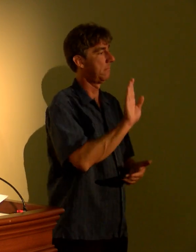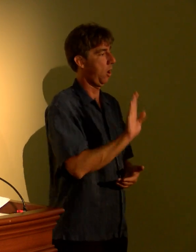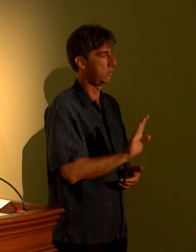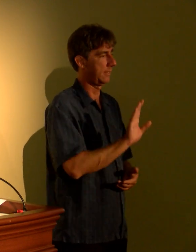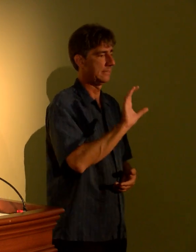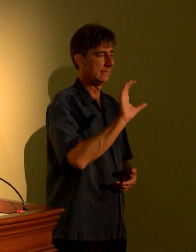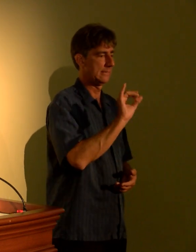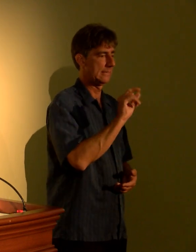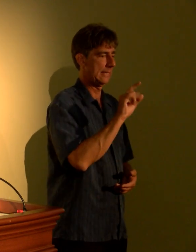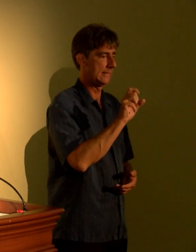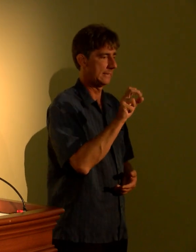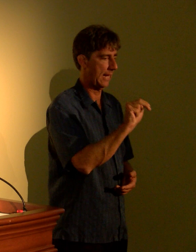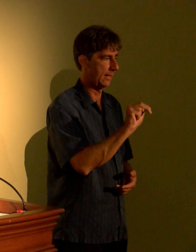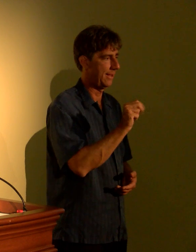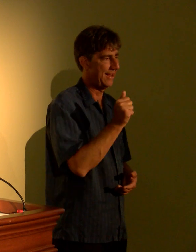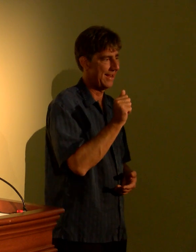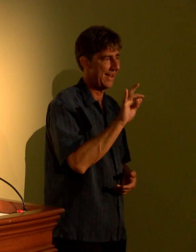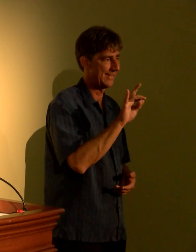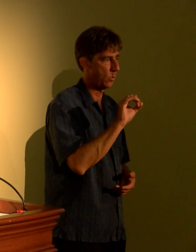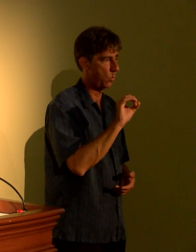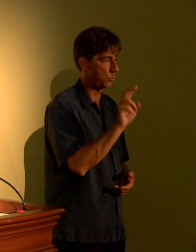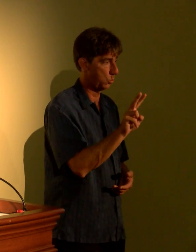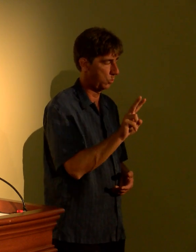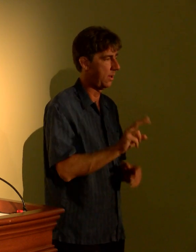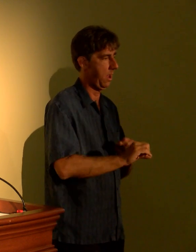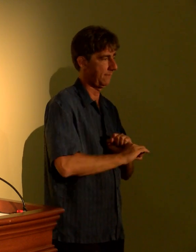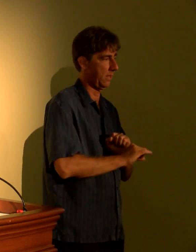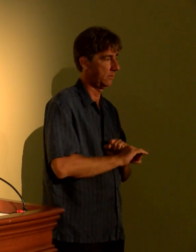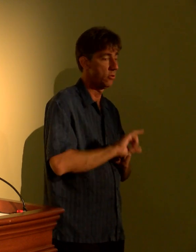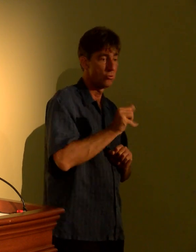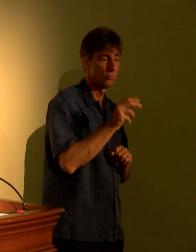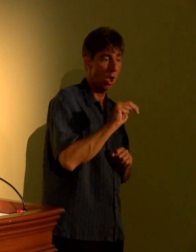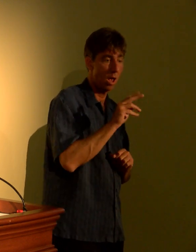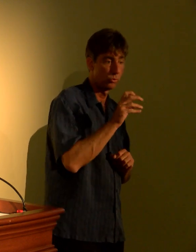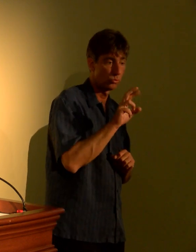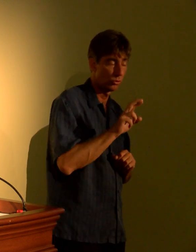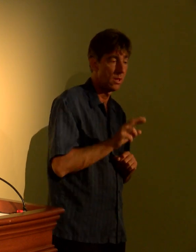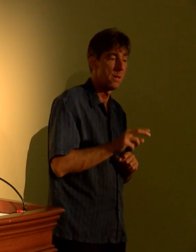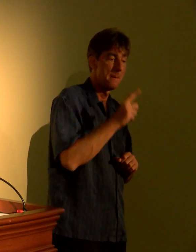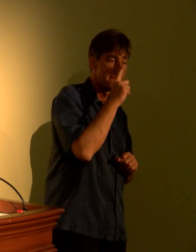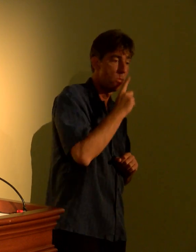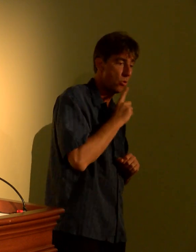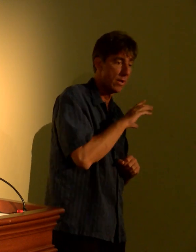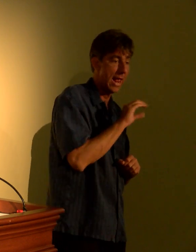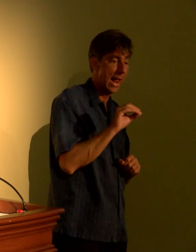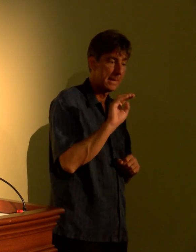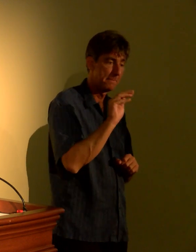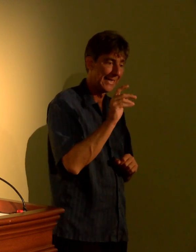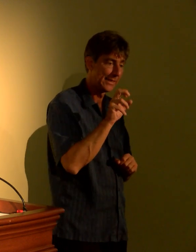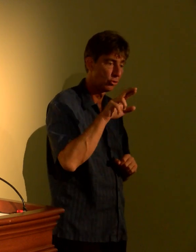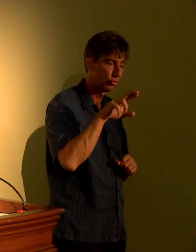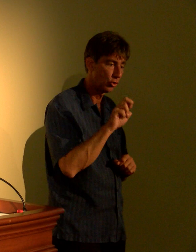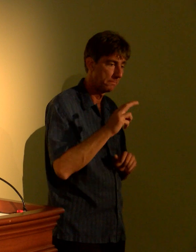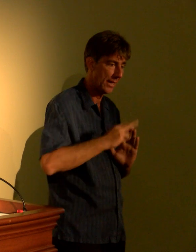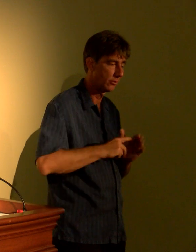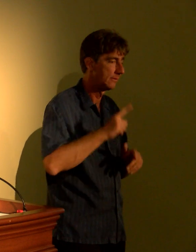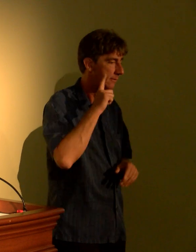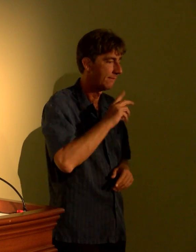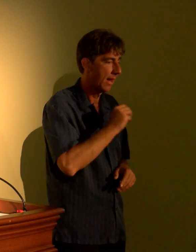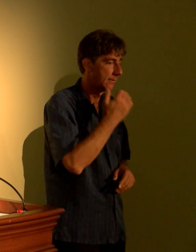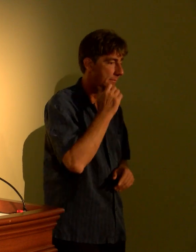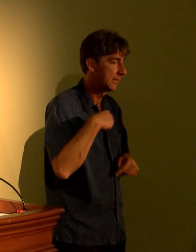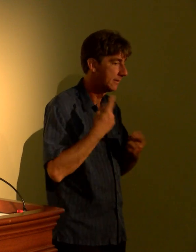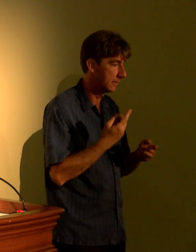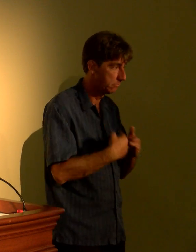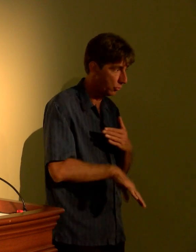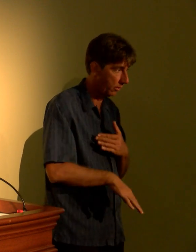in 1802. John Brewster, portrait and miniature painter, deaf and dumb since birth, at Mr.